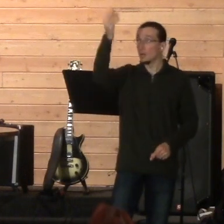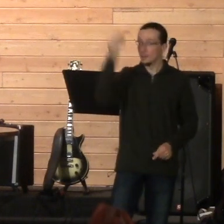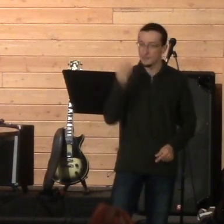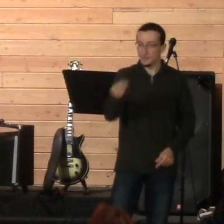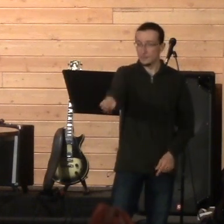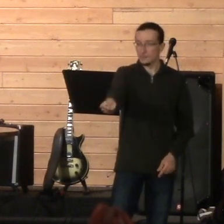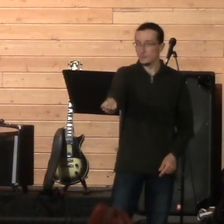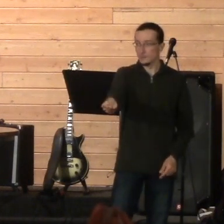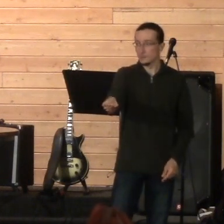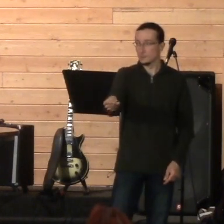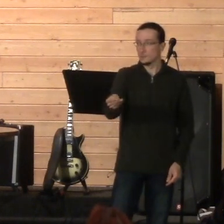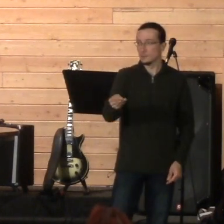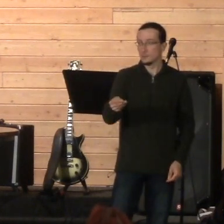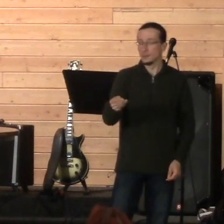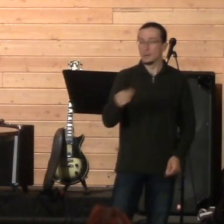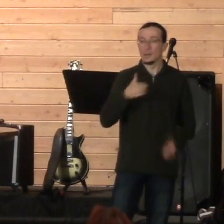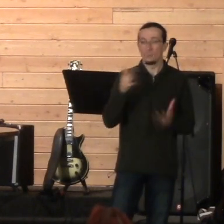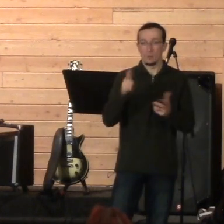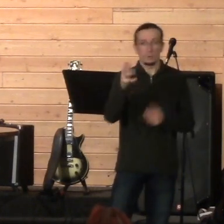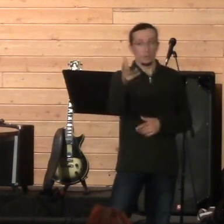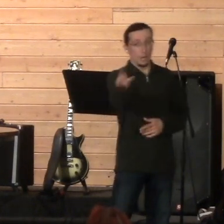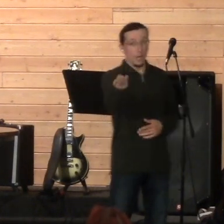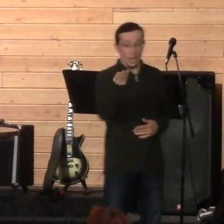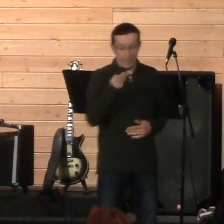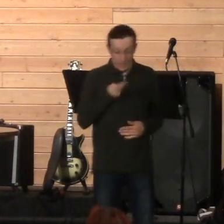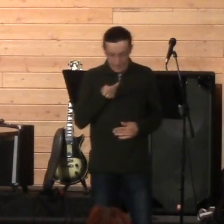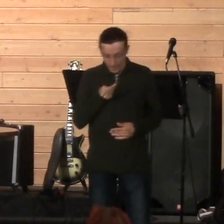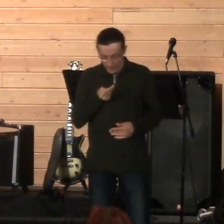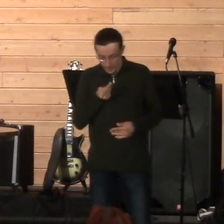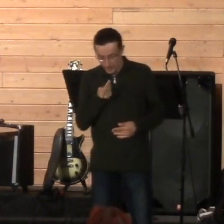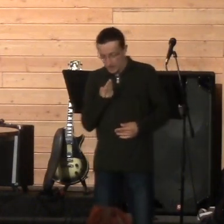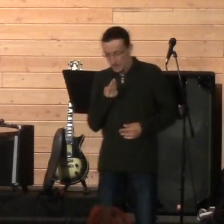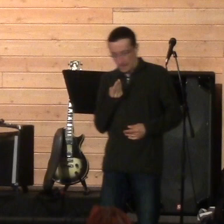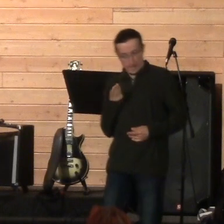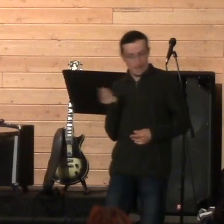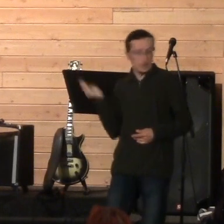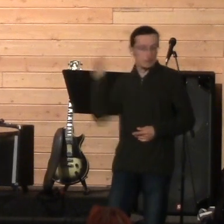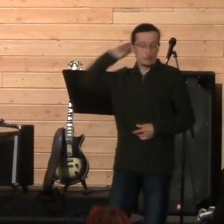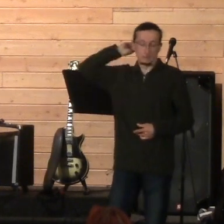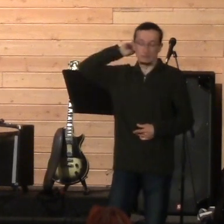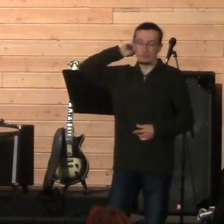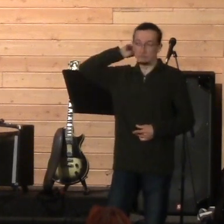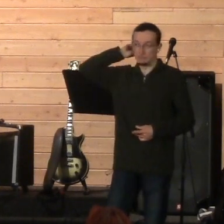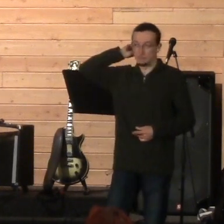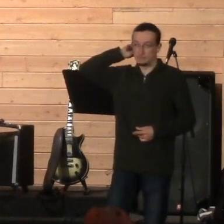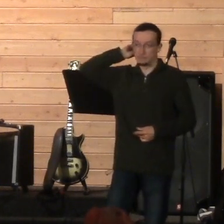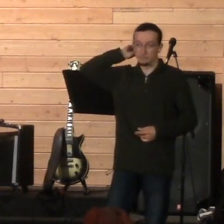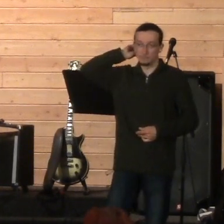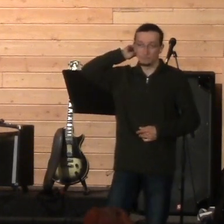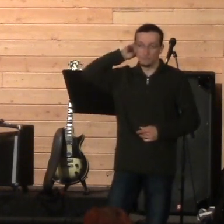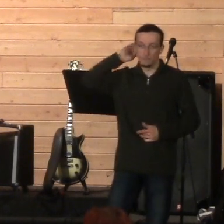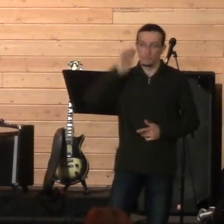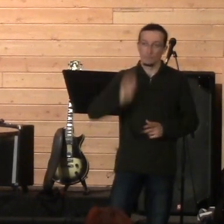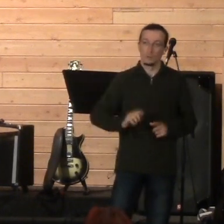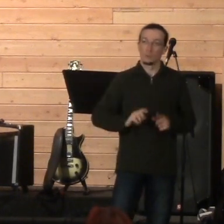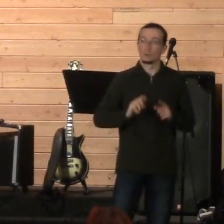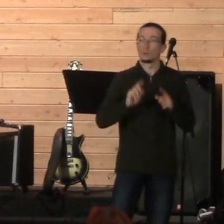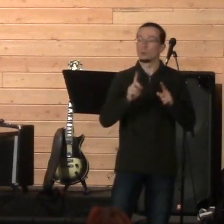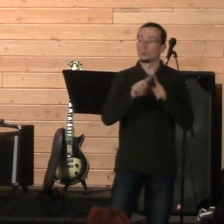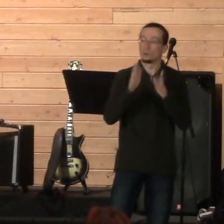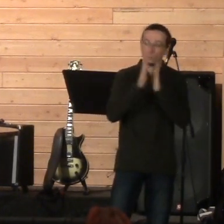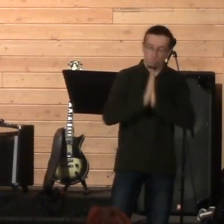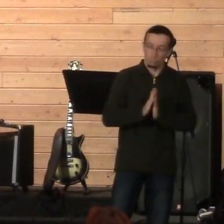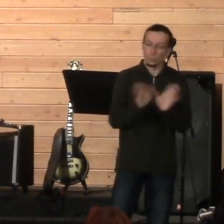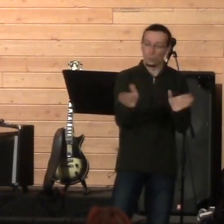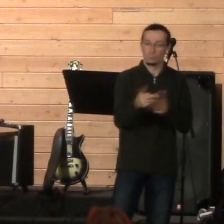I want you to take that idea, stick it in your pocket, right? Go to your prayer room or wherever it is that